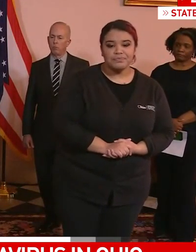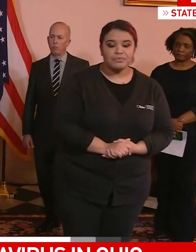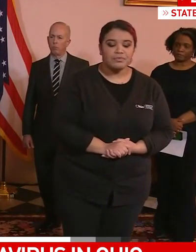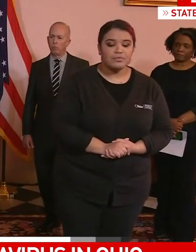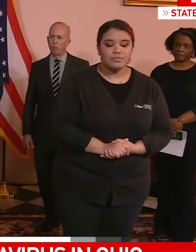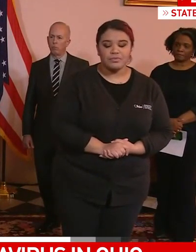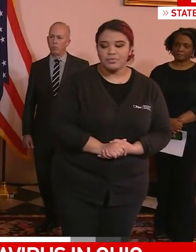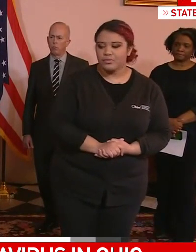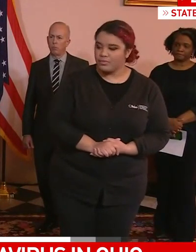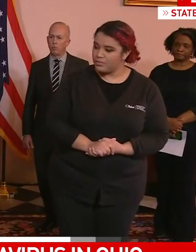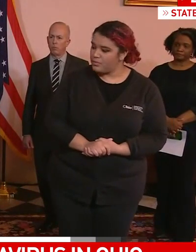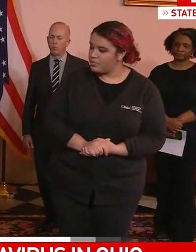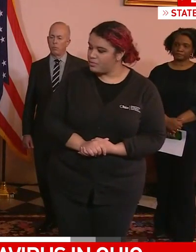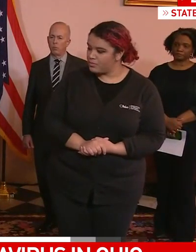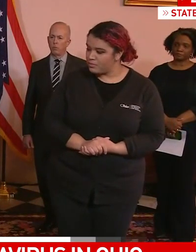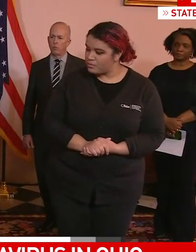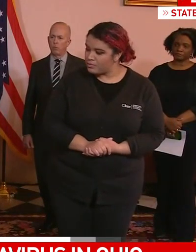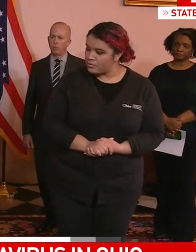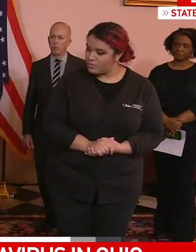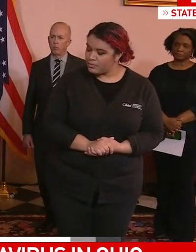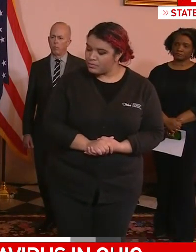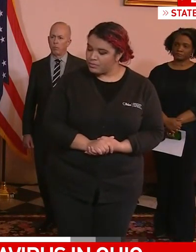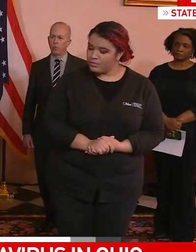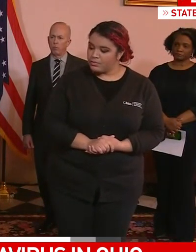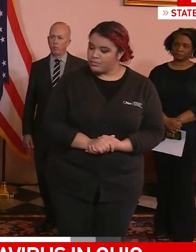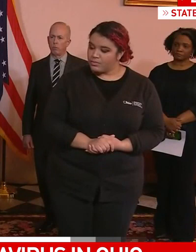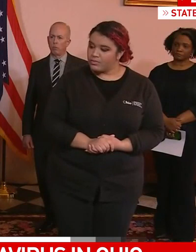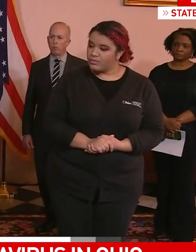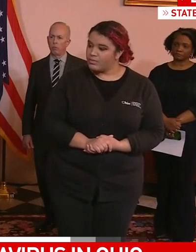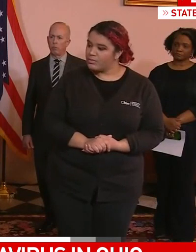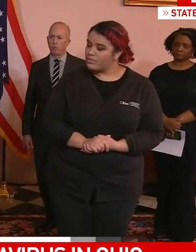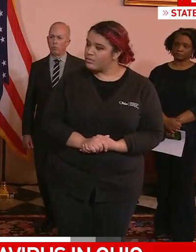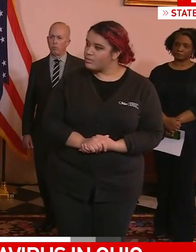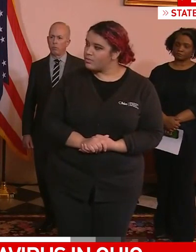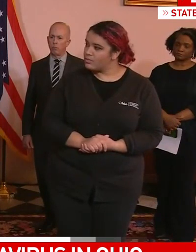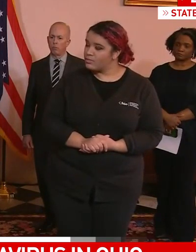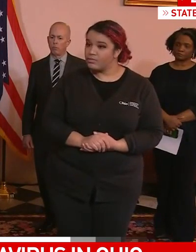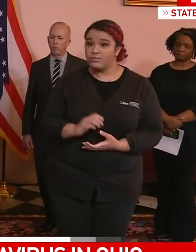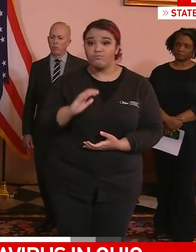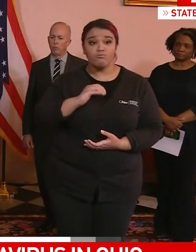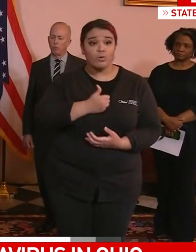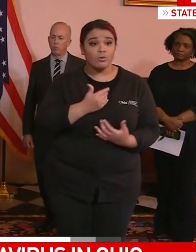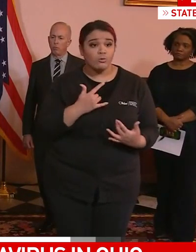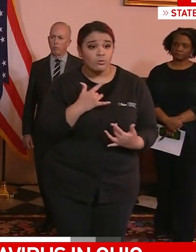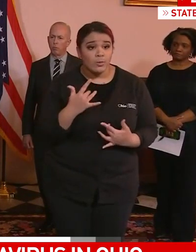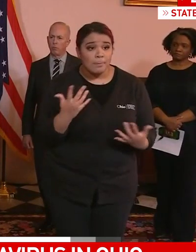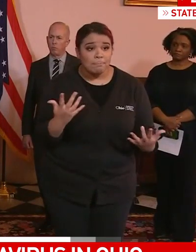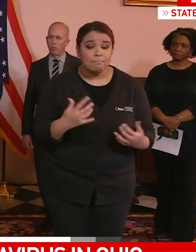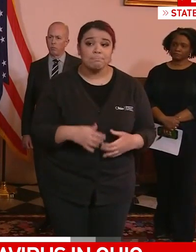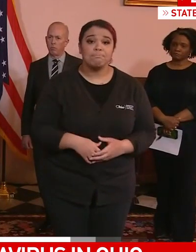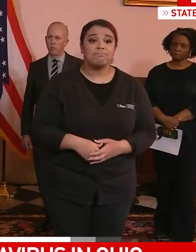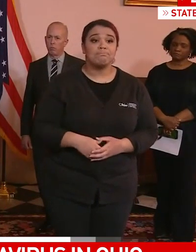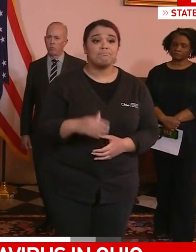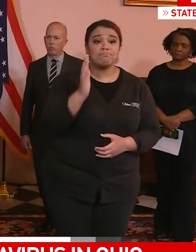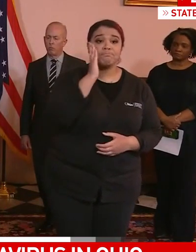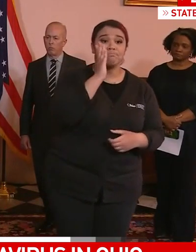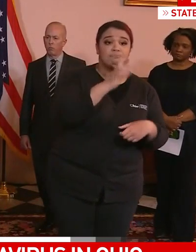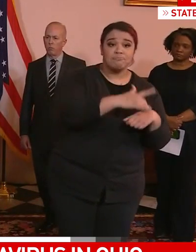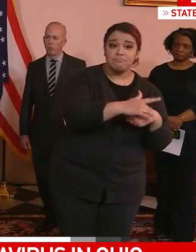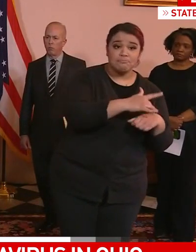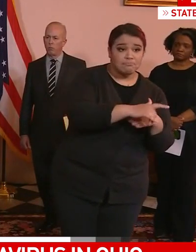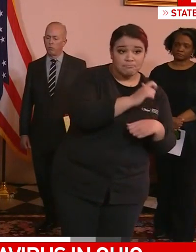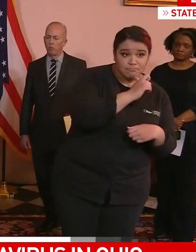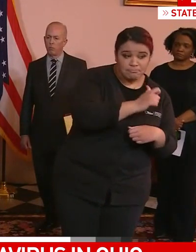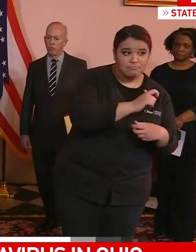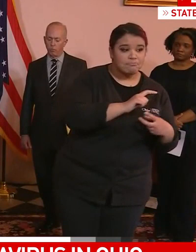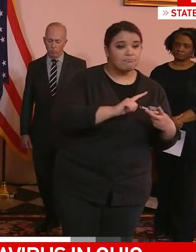One of the things that we worry about, not having enough beds, not having enough